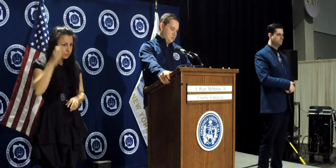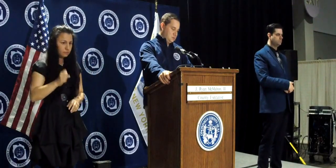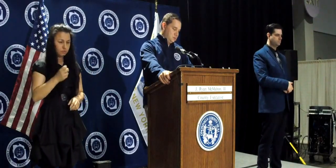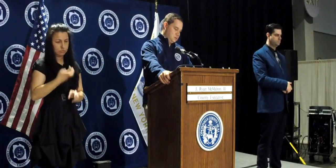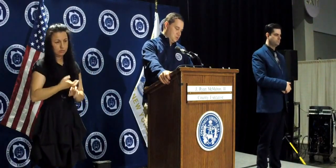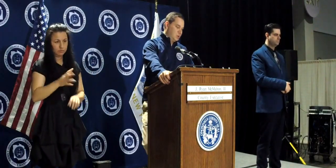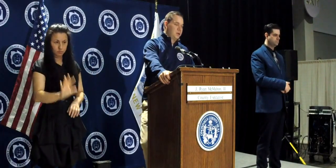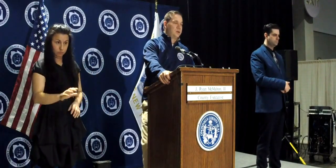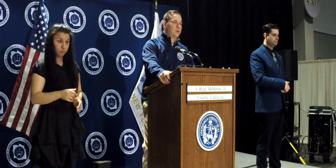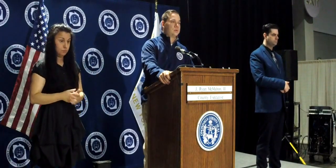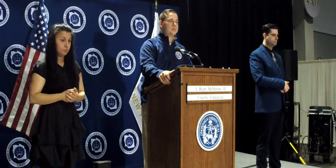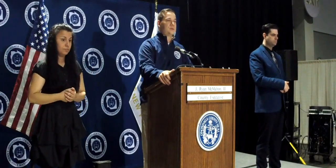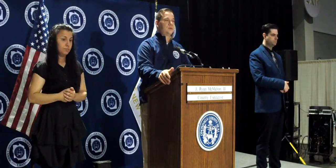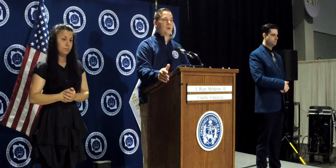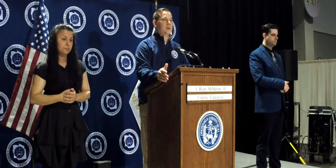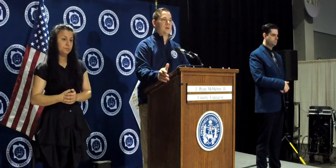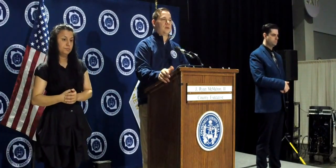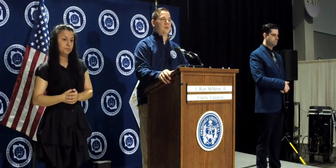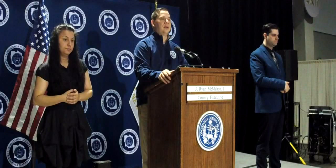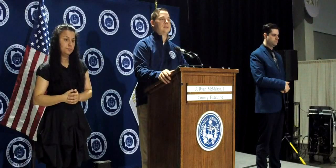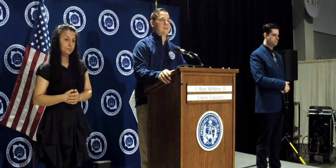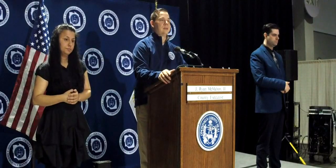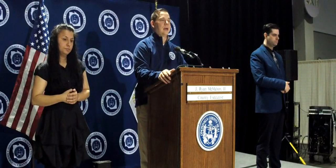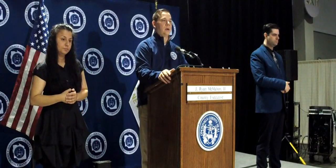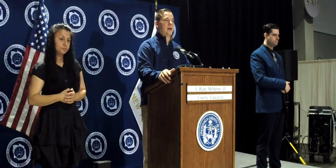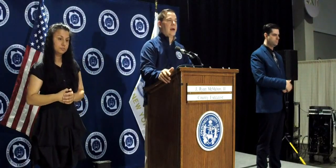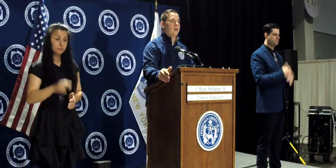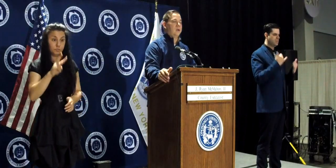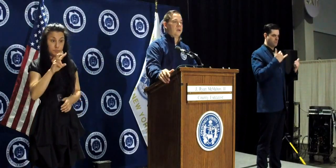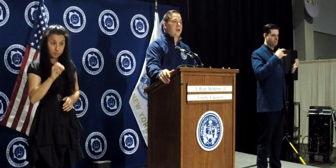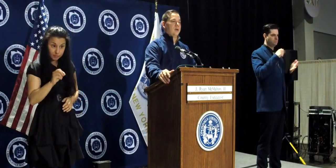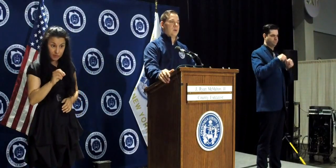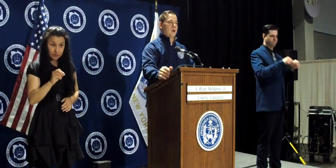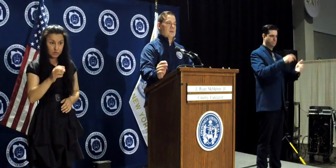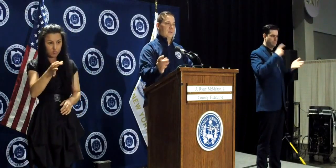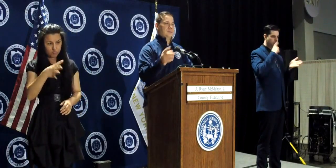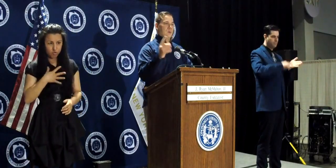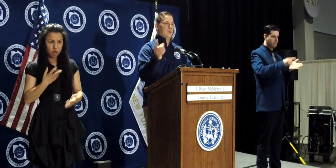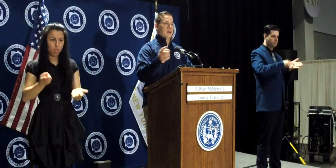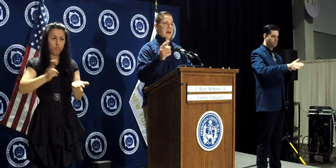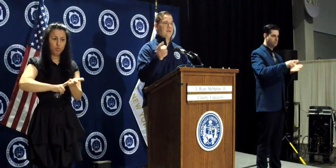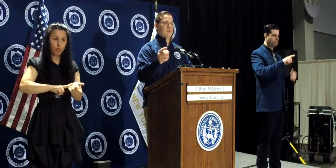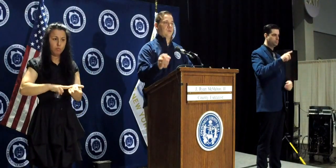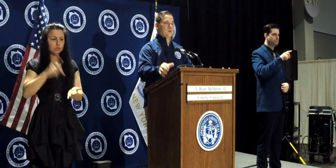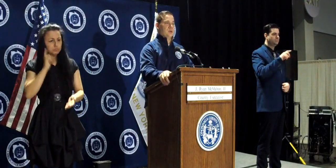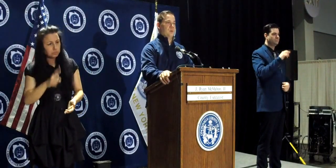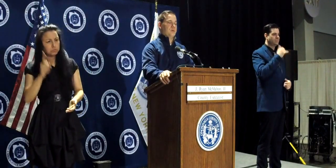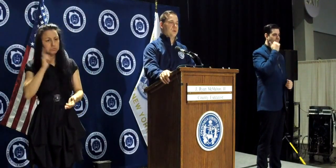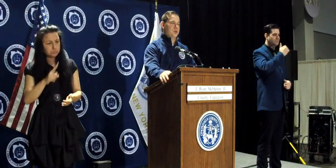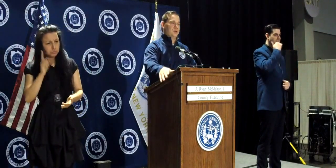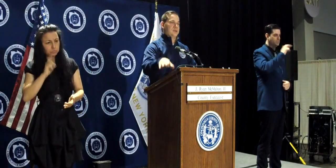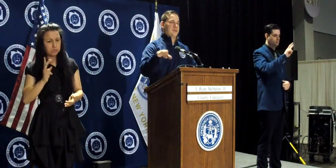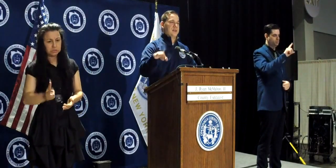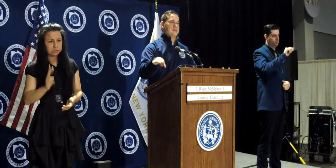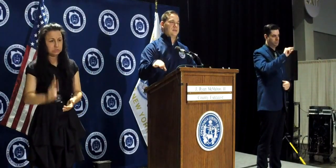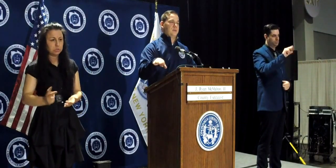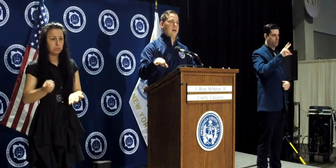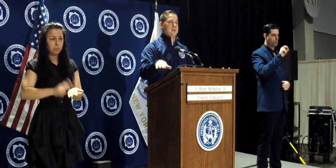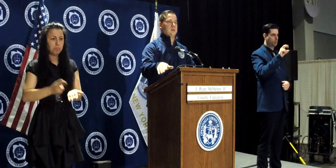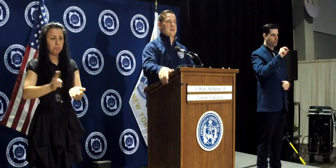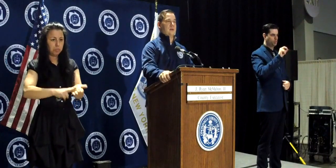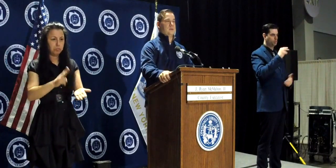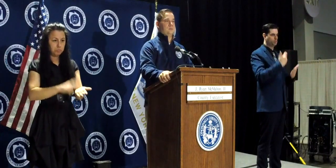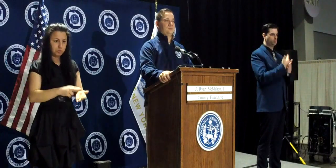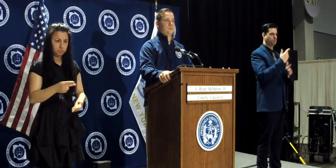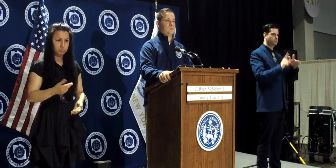talking between 20 and 30 new cases a day right now, and we know that that's what we're going to have in the foreseeable future until the testing